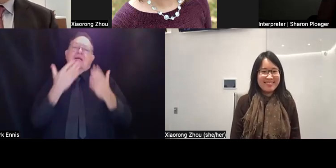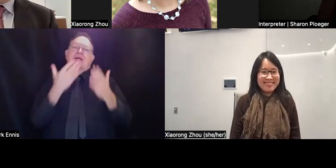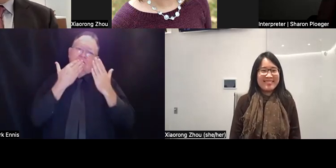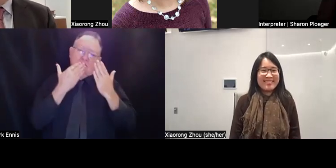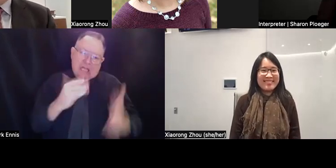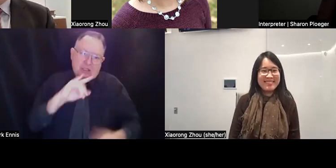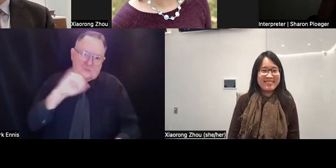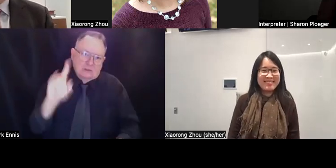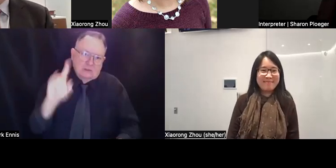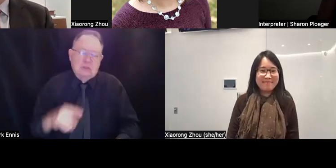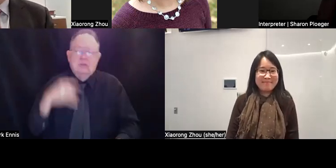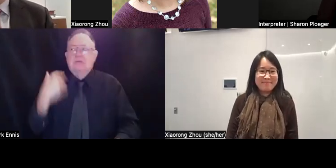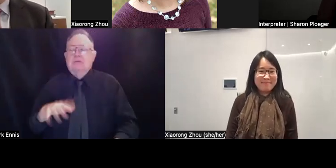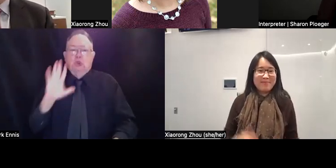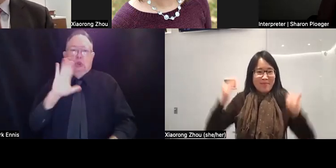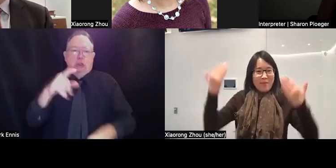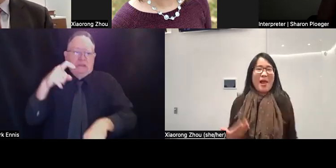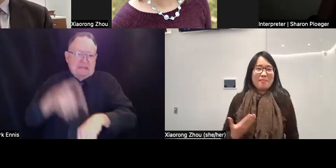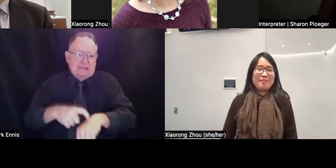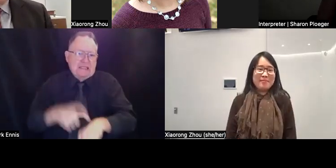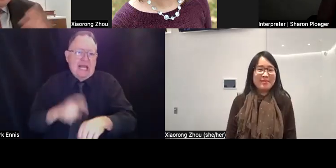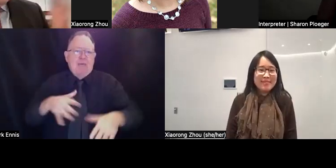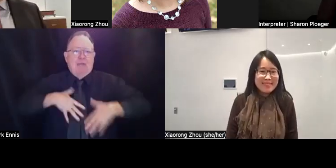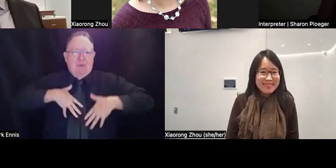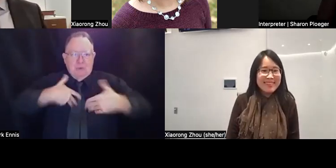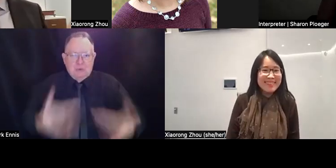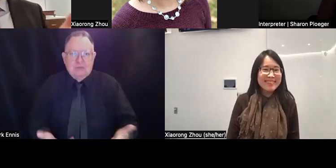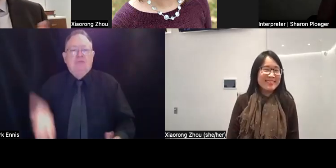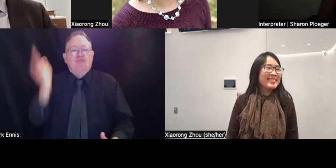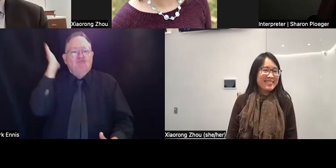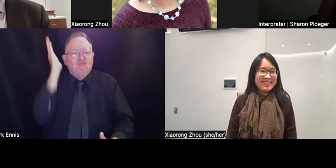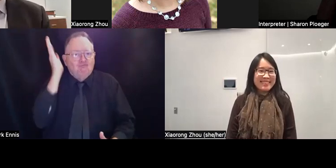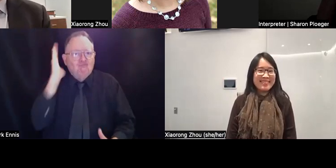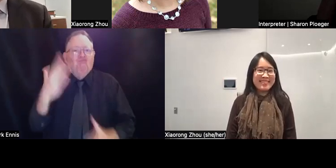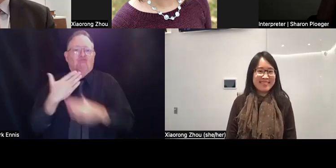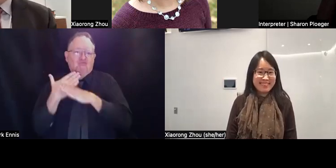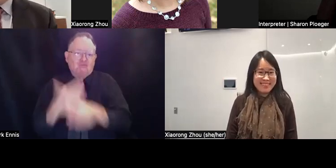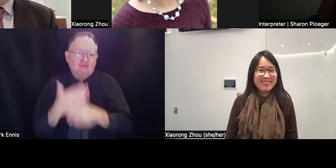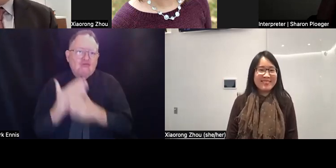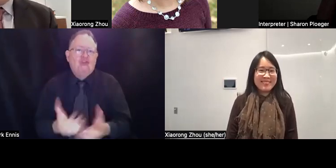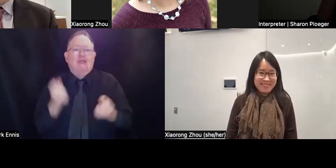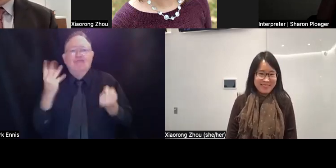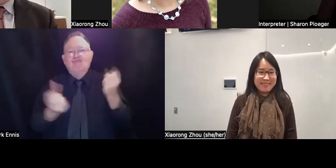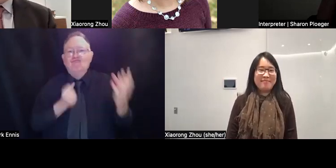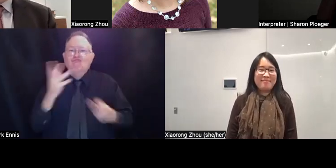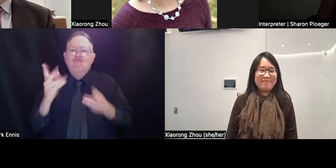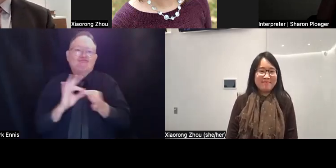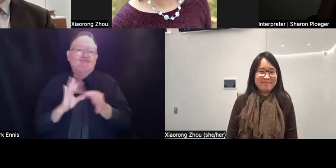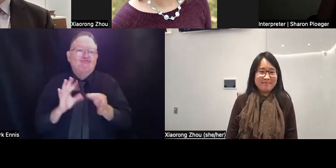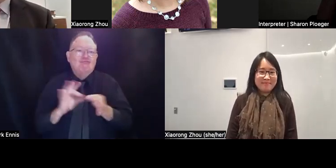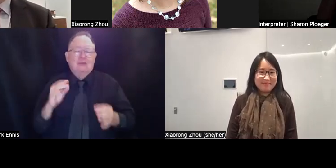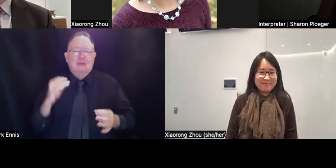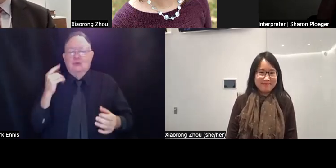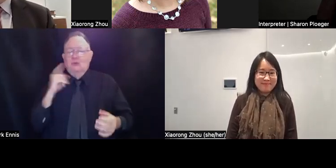Xiaorong, so much for taking the time to talk with me and everybody this morning on this